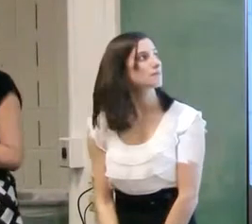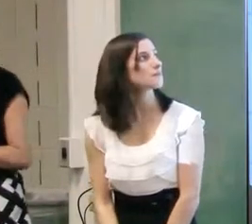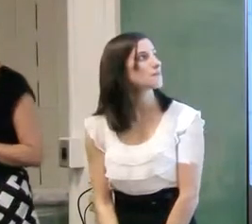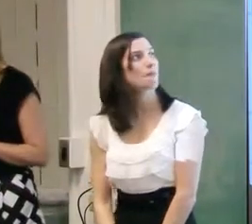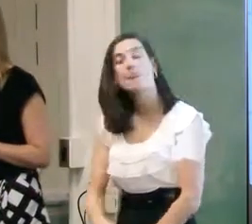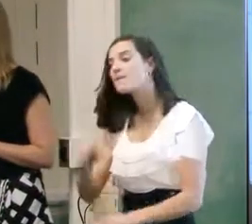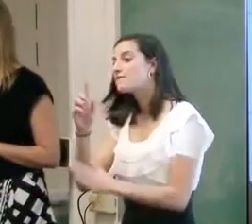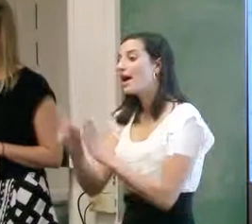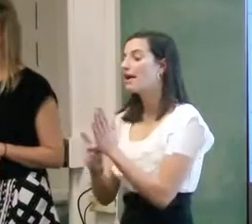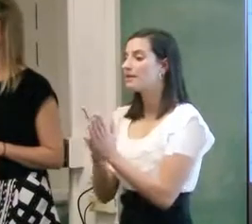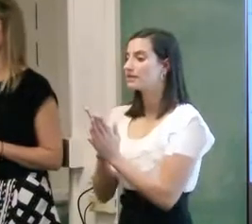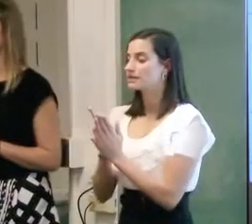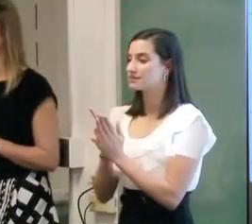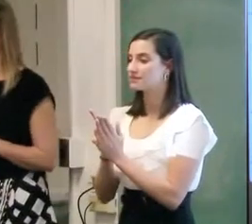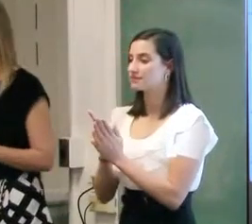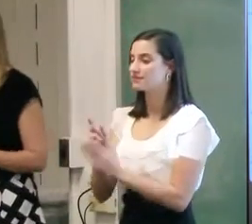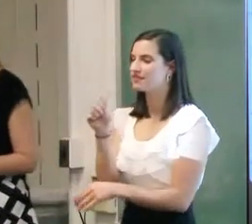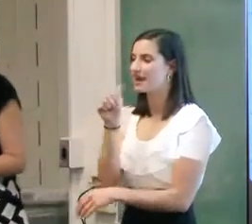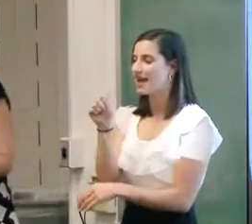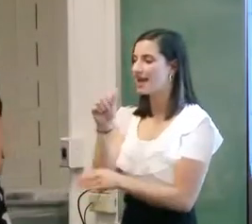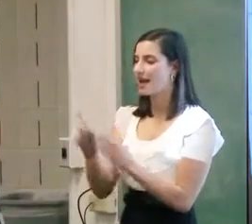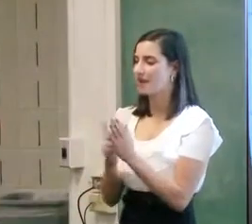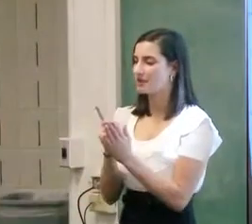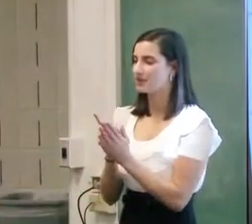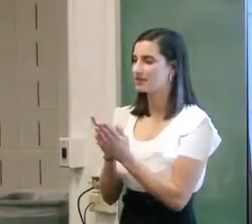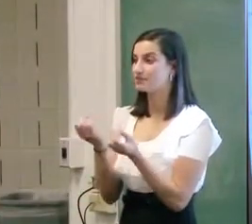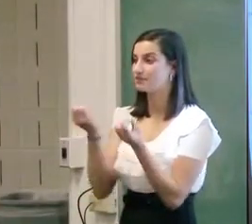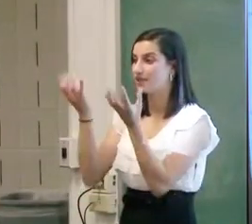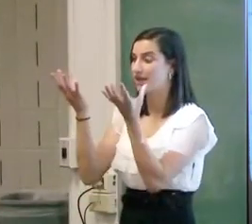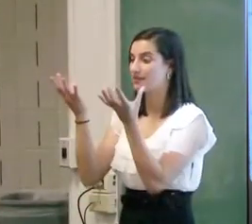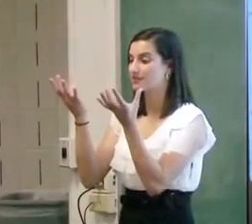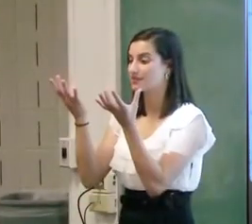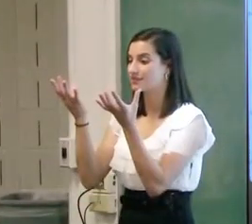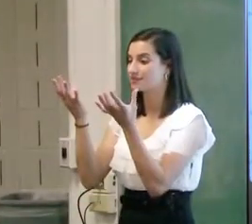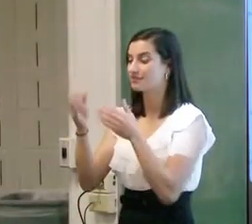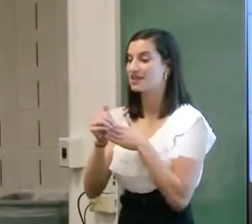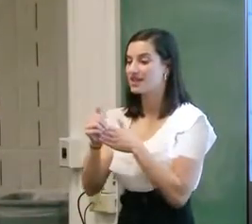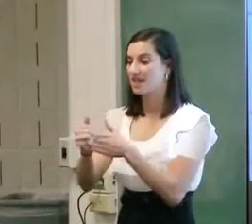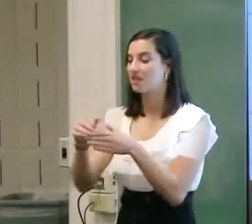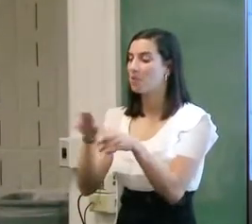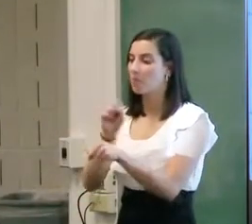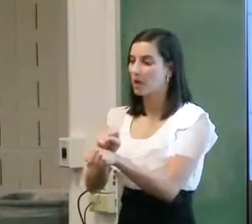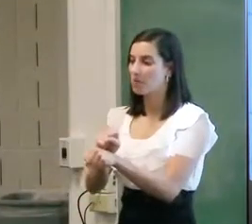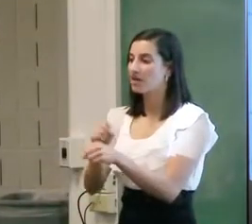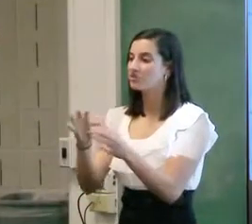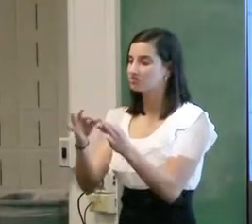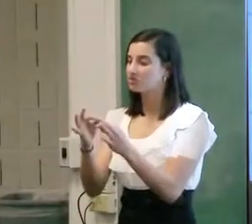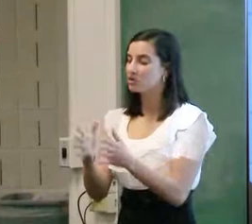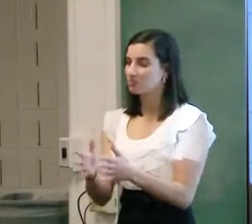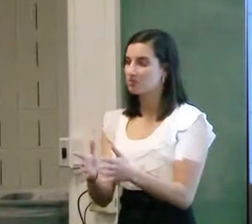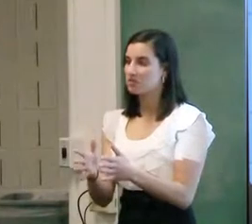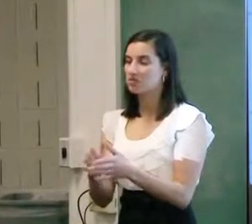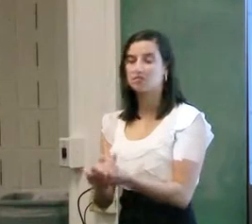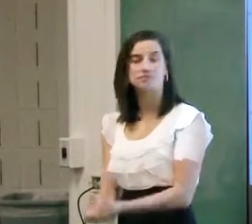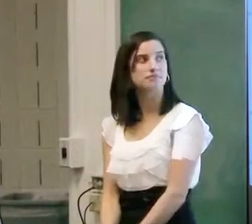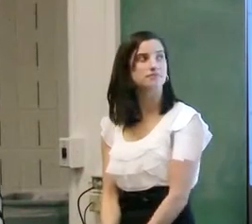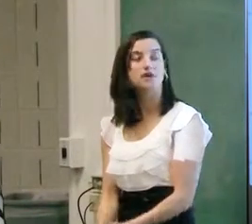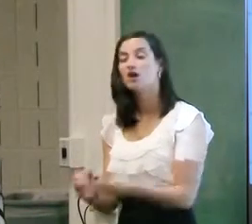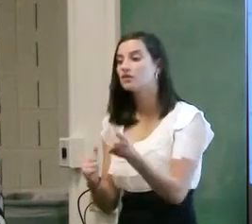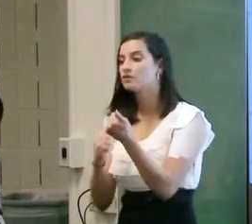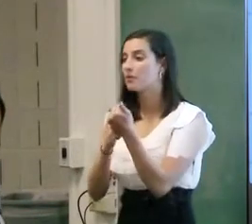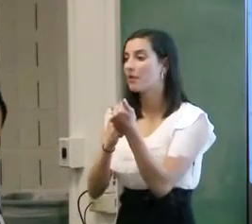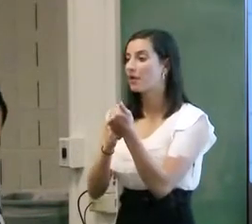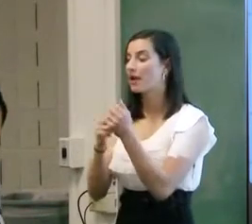So for my hours, for 8 hours, meaning hands in the air, taking the lead on an appointment, with the support of a